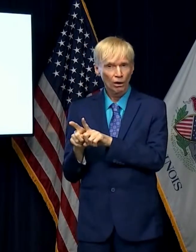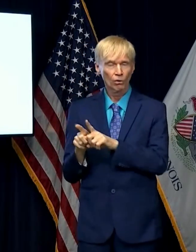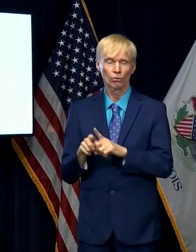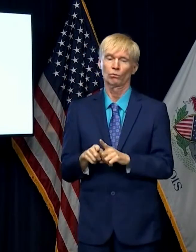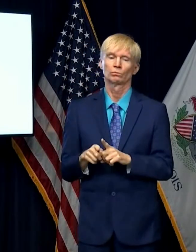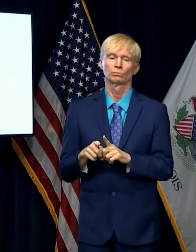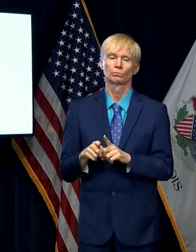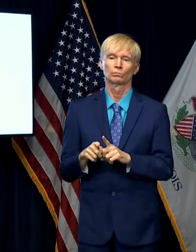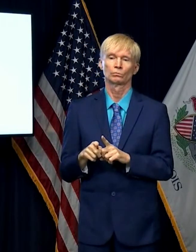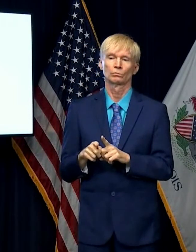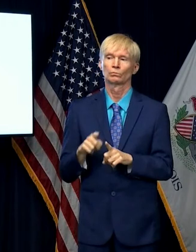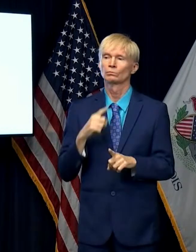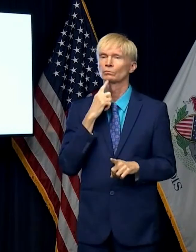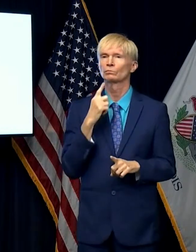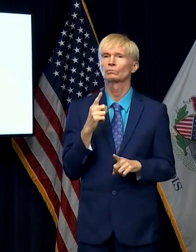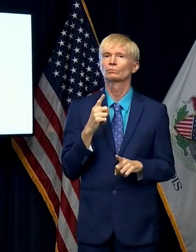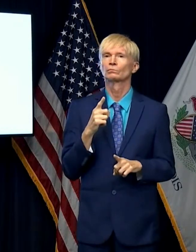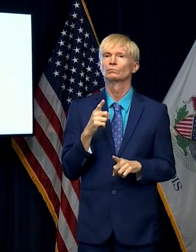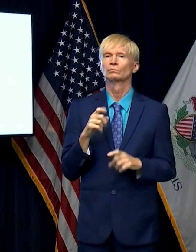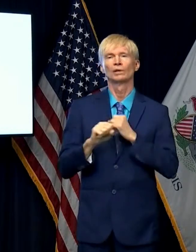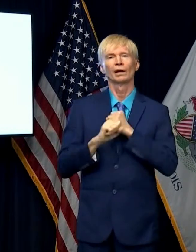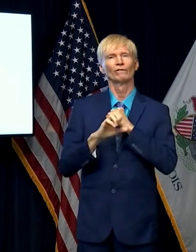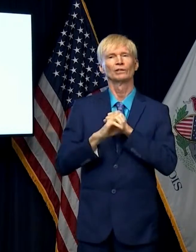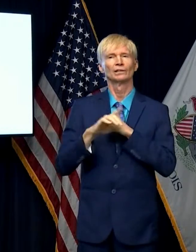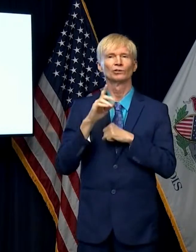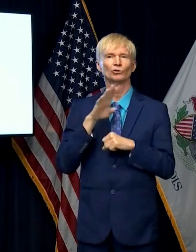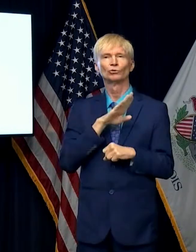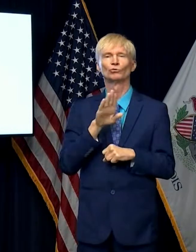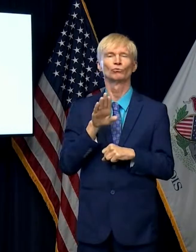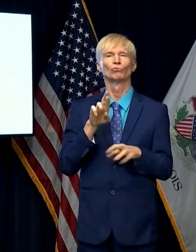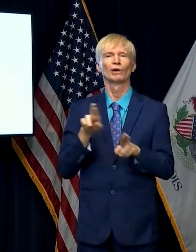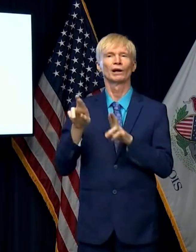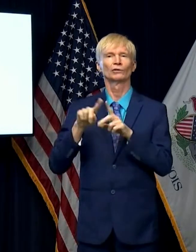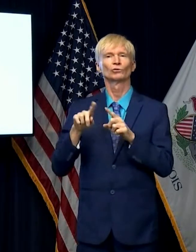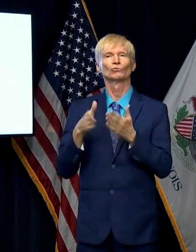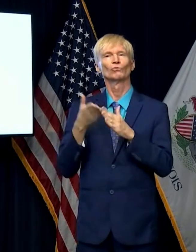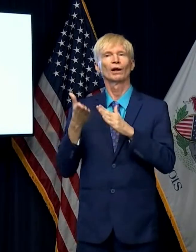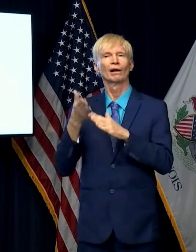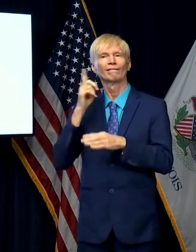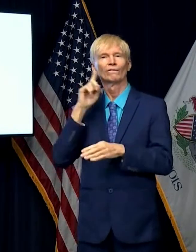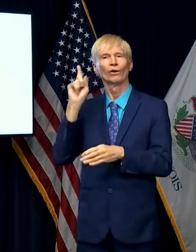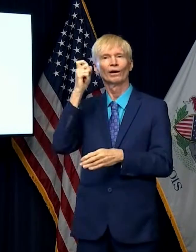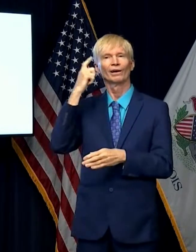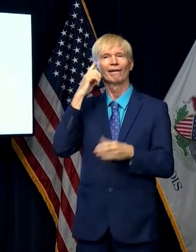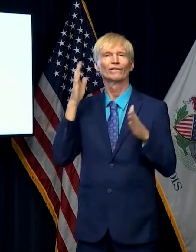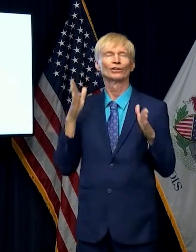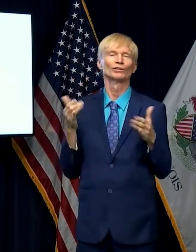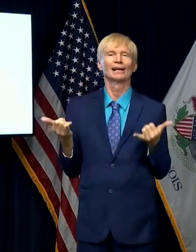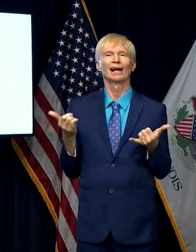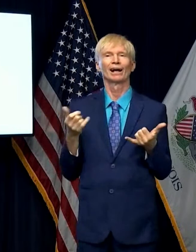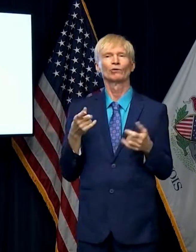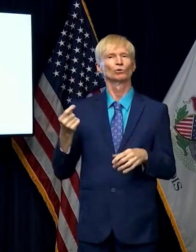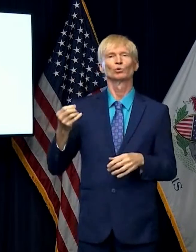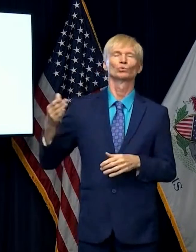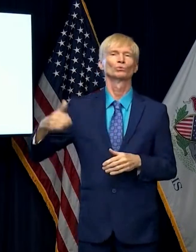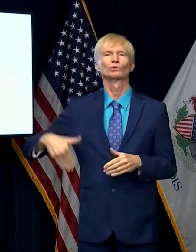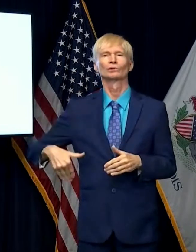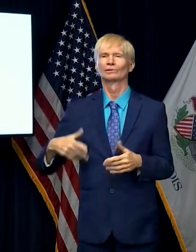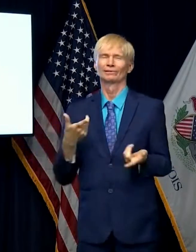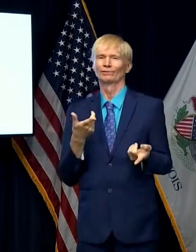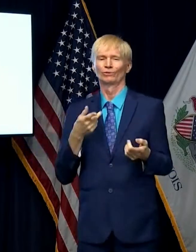taking down your first ad for re-election, saying that it is too soon to be taking a pandemic victory lap?